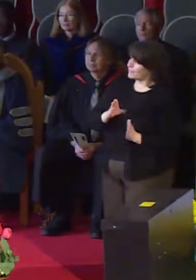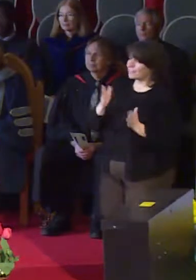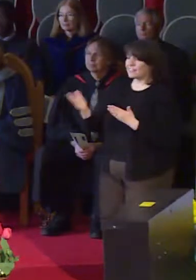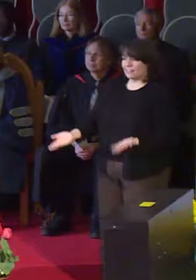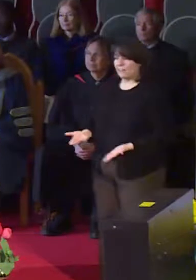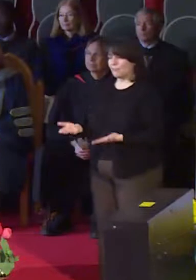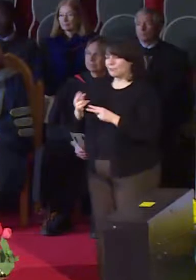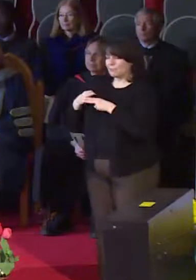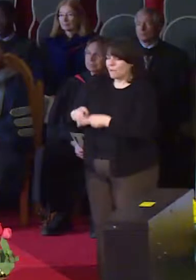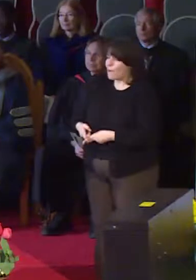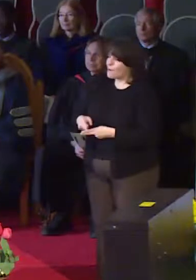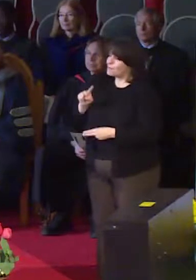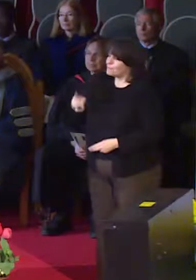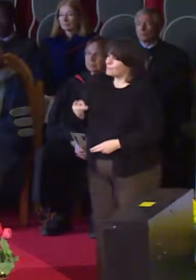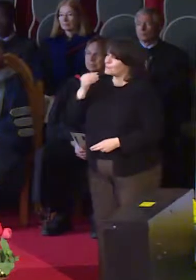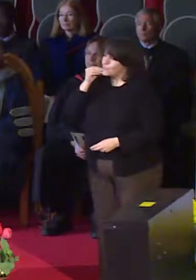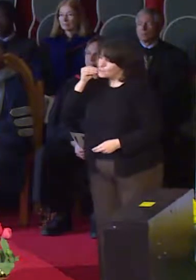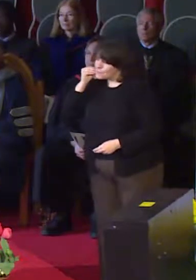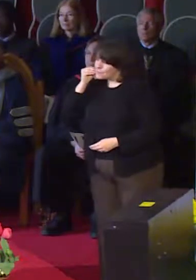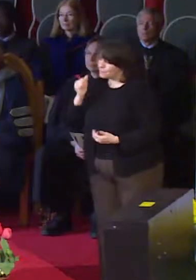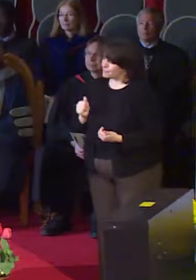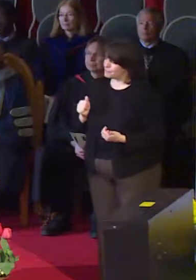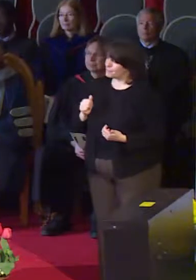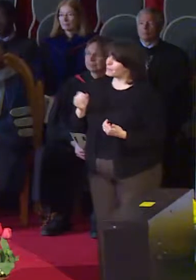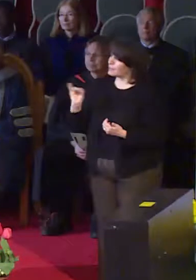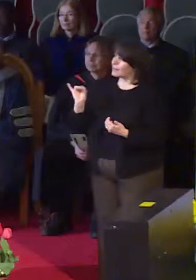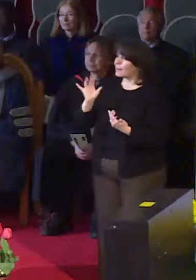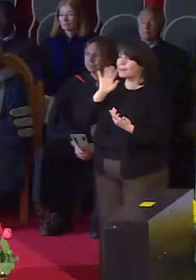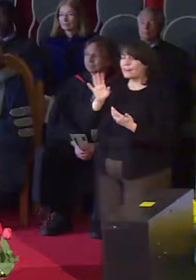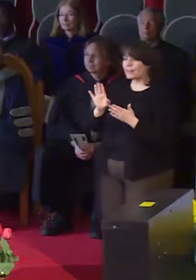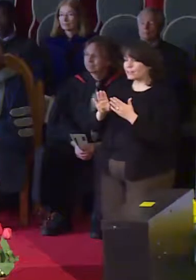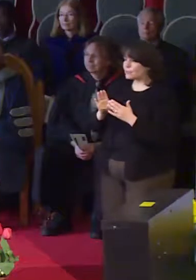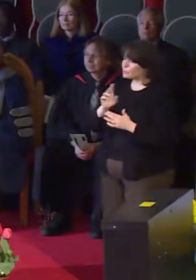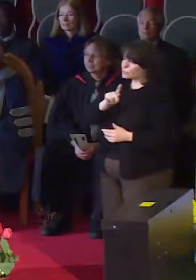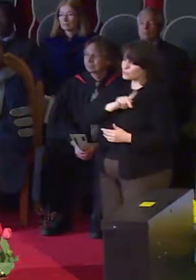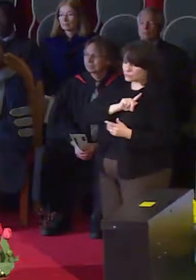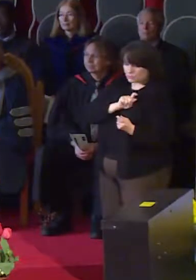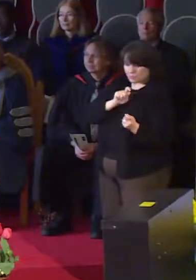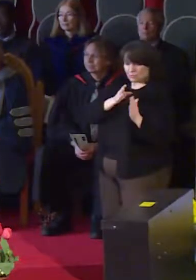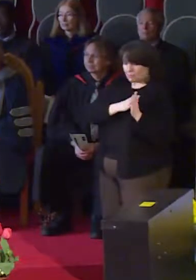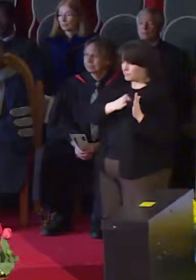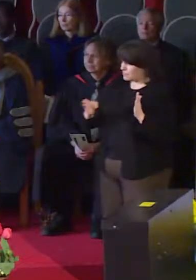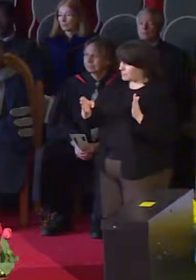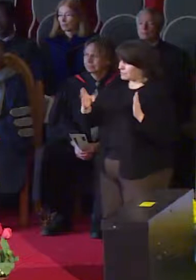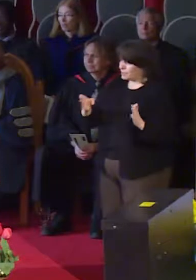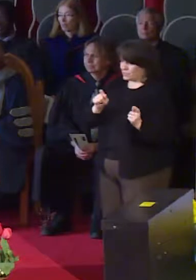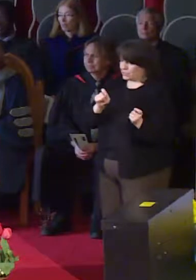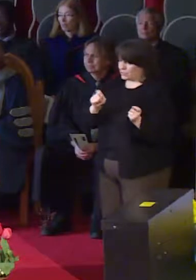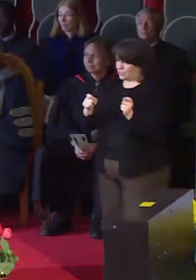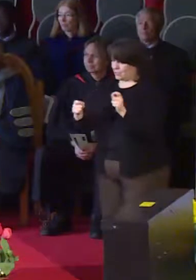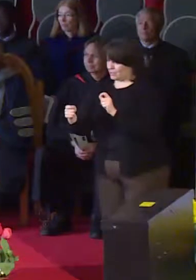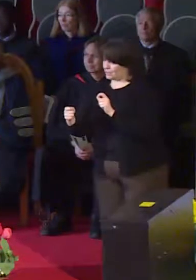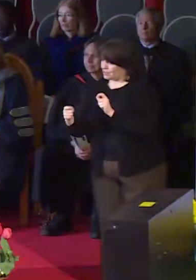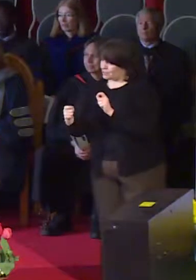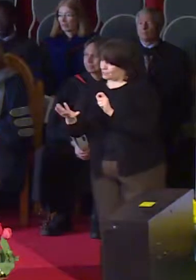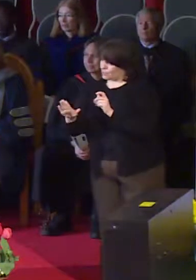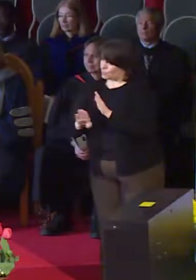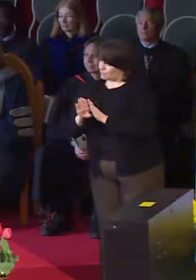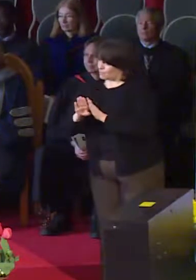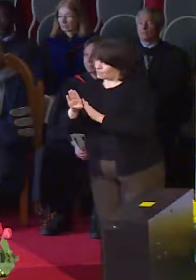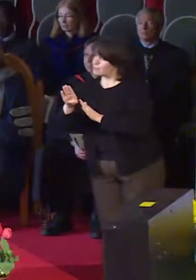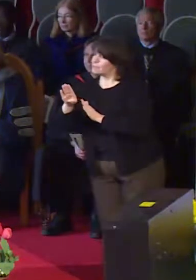home, during a key transition in your own personal journeys, during a key period of transformation in your own